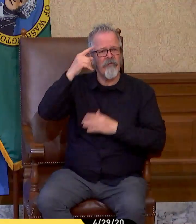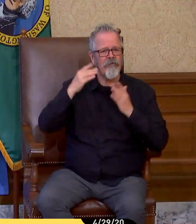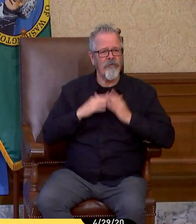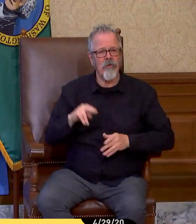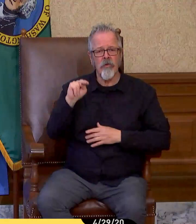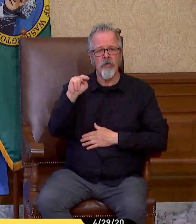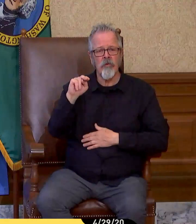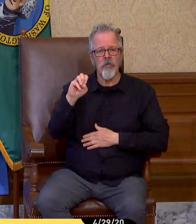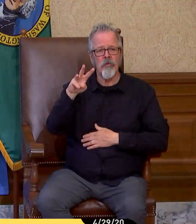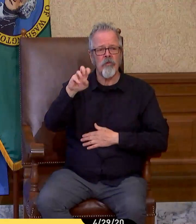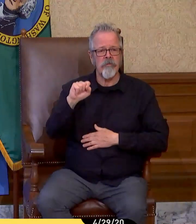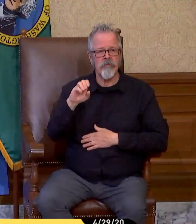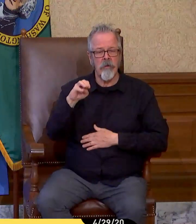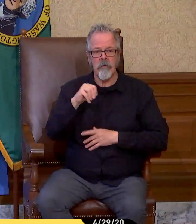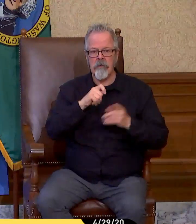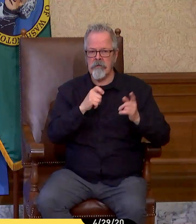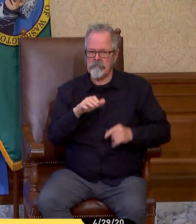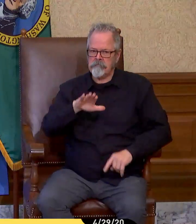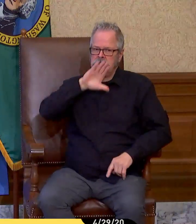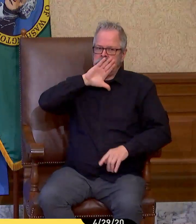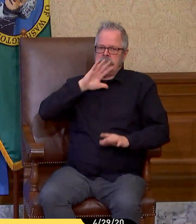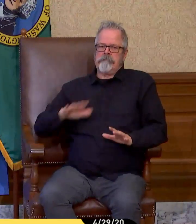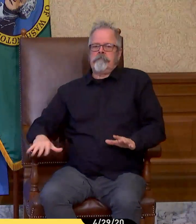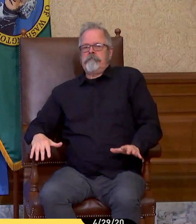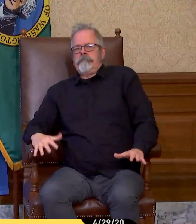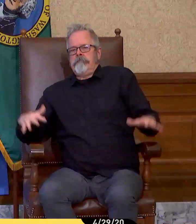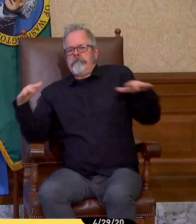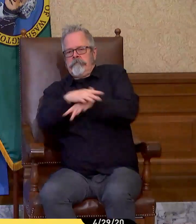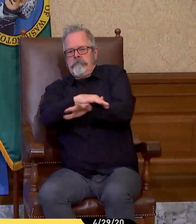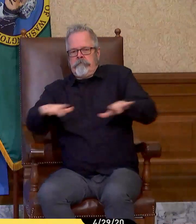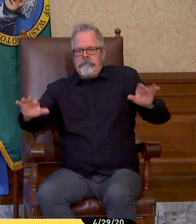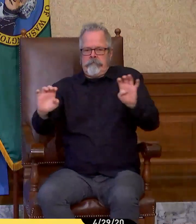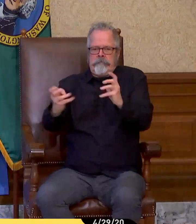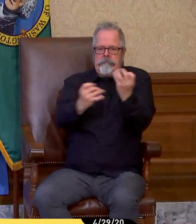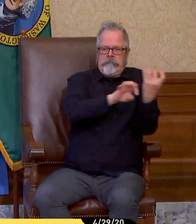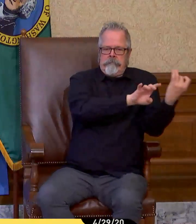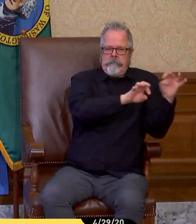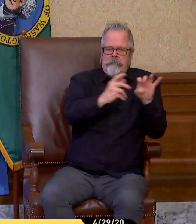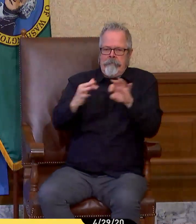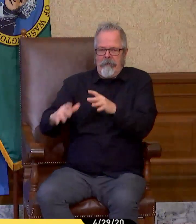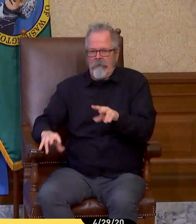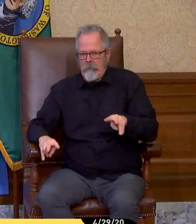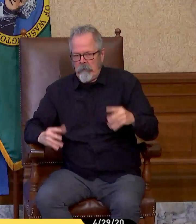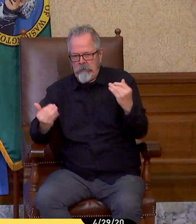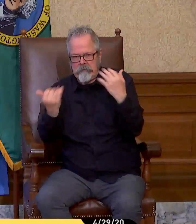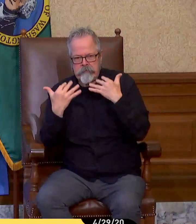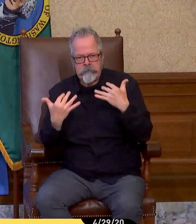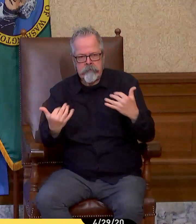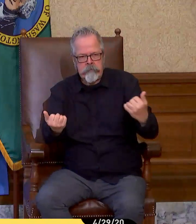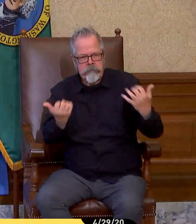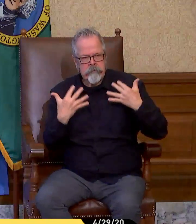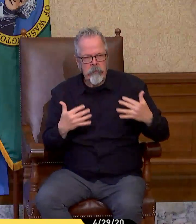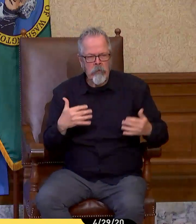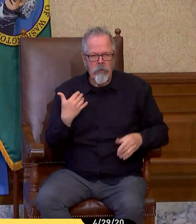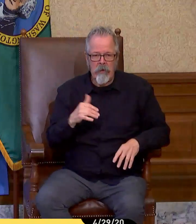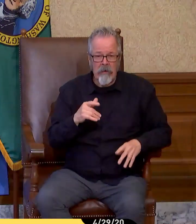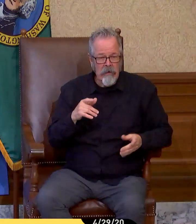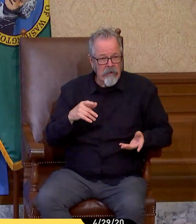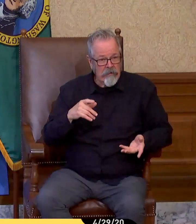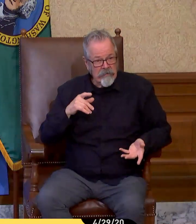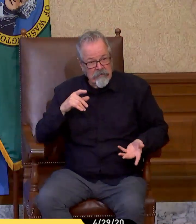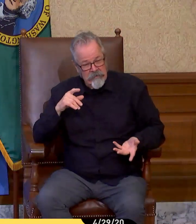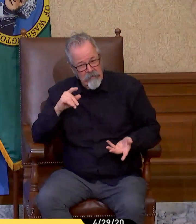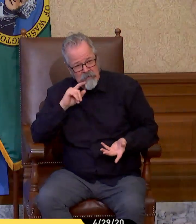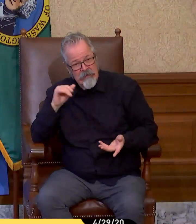if you're sitting on a blanket with 10 other people and 9 of them are in a different household, you're just creating a risk for other people